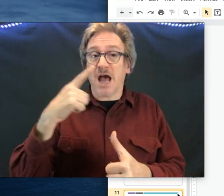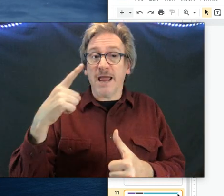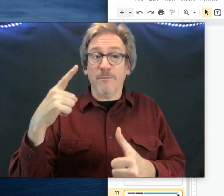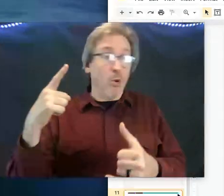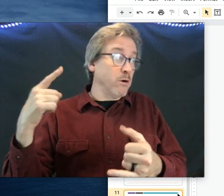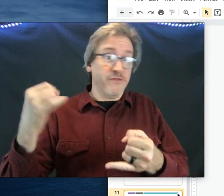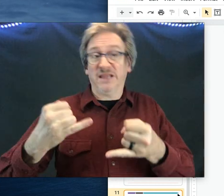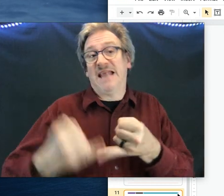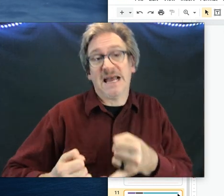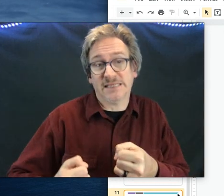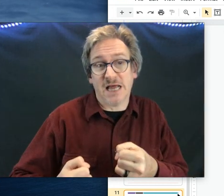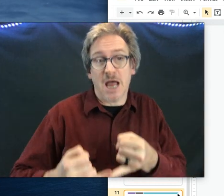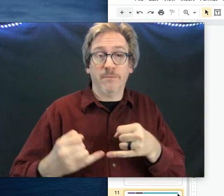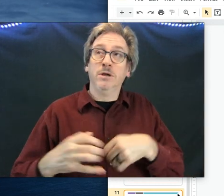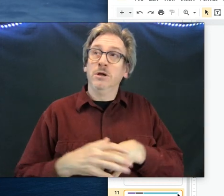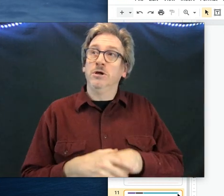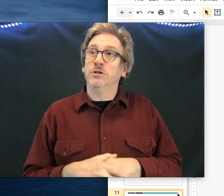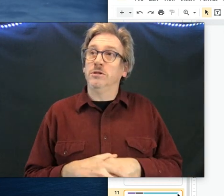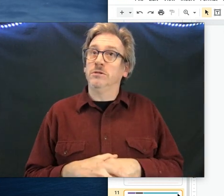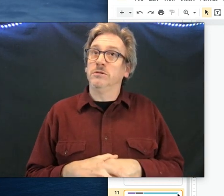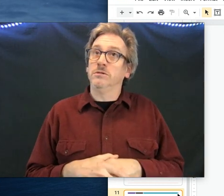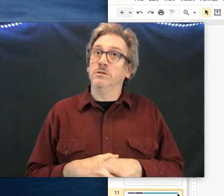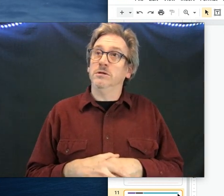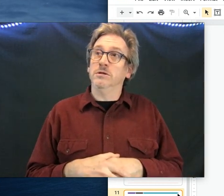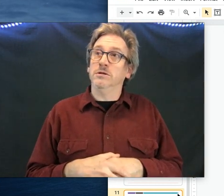First time or the last time.